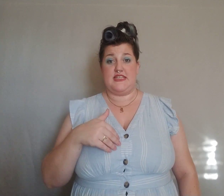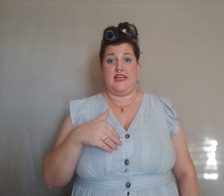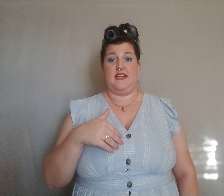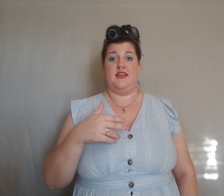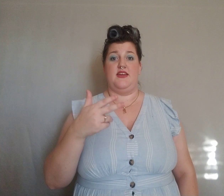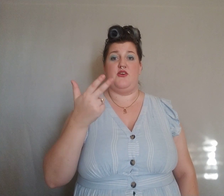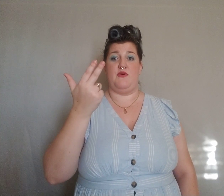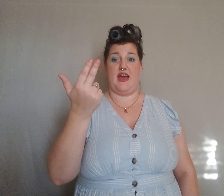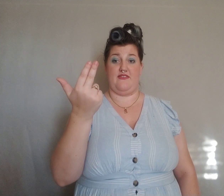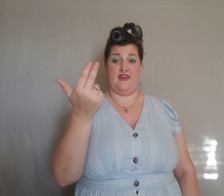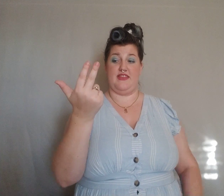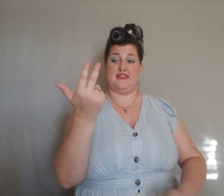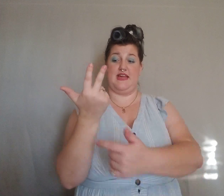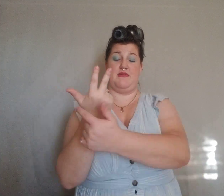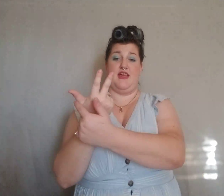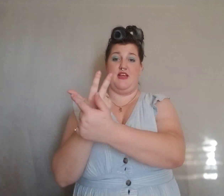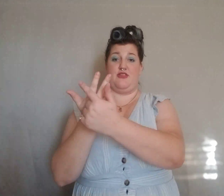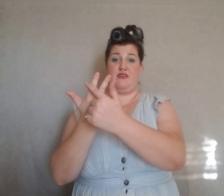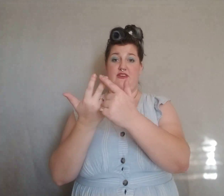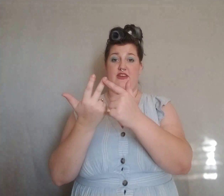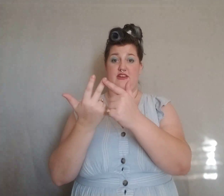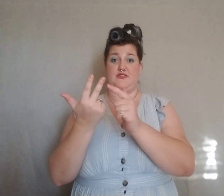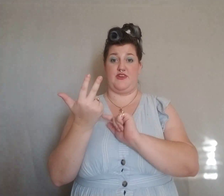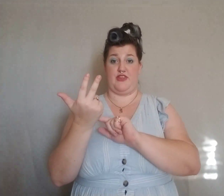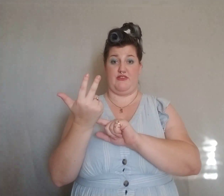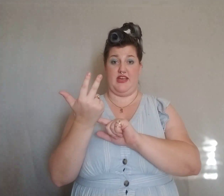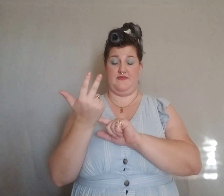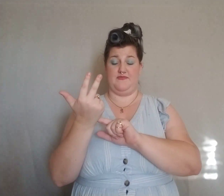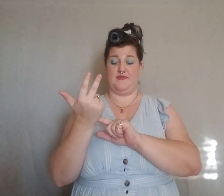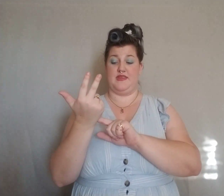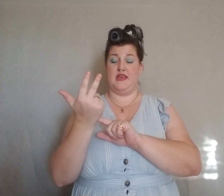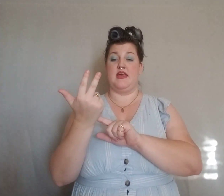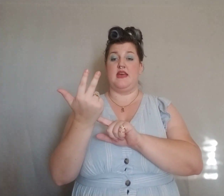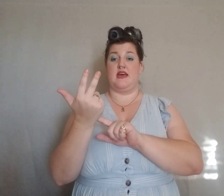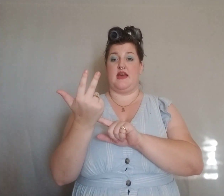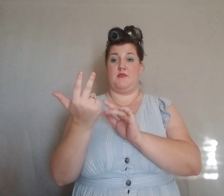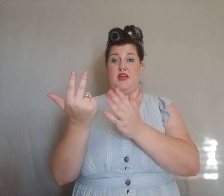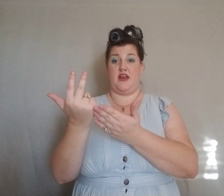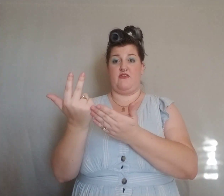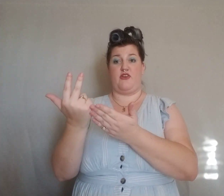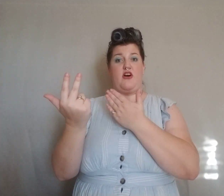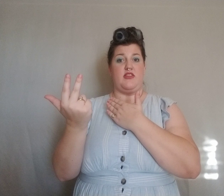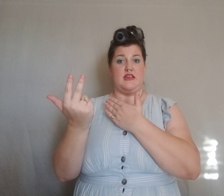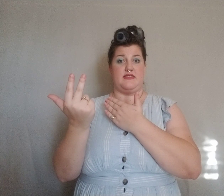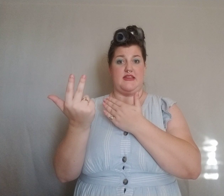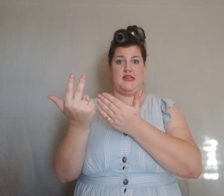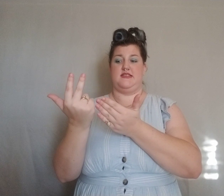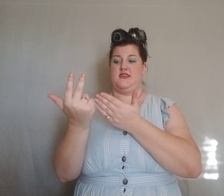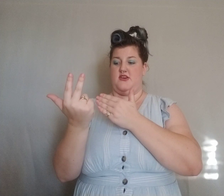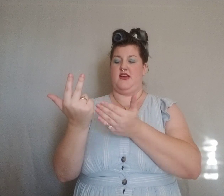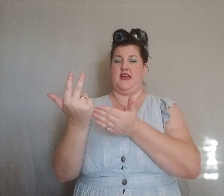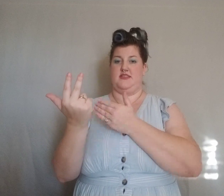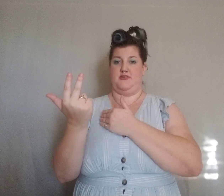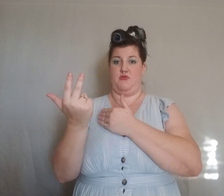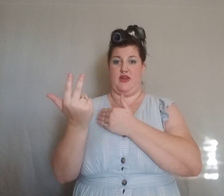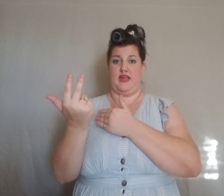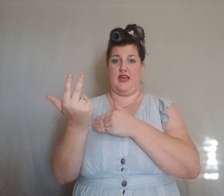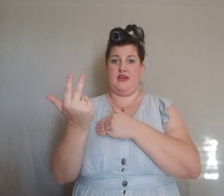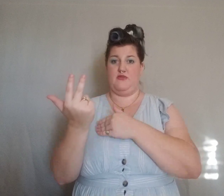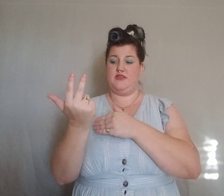13, we have the same 3 fingers for 3. And for all these teens, our hands are pointing inwards